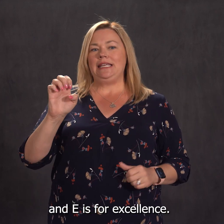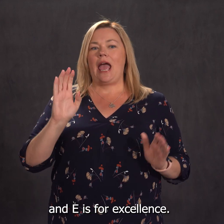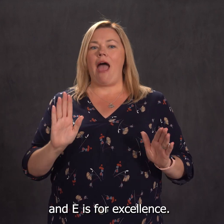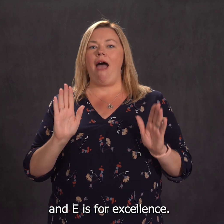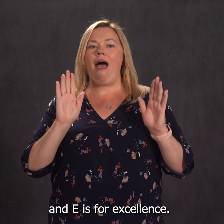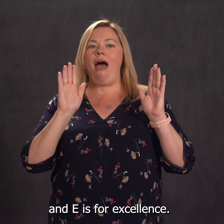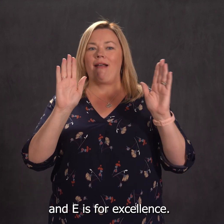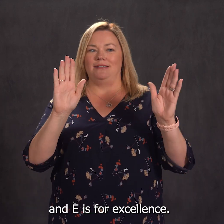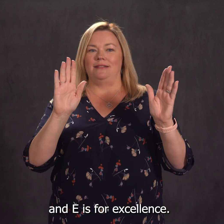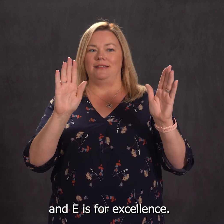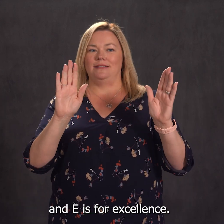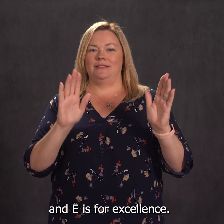E is for excellence.